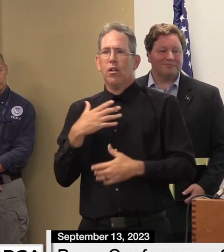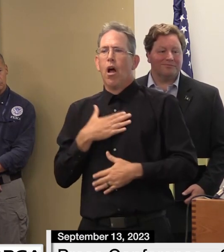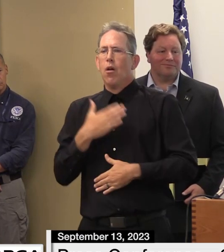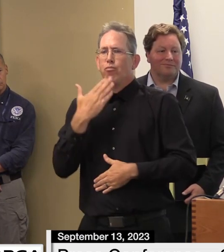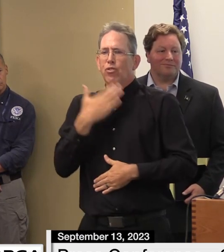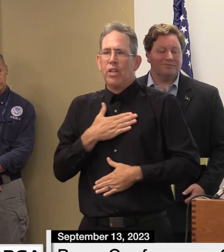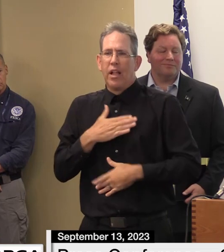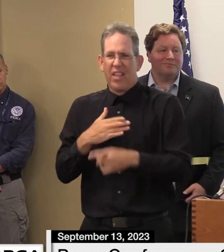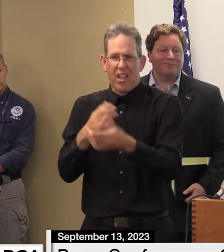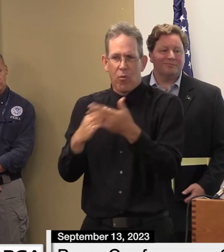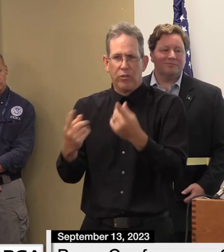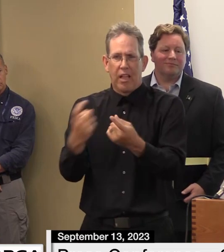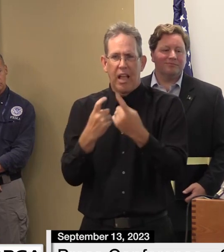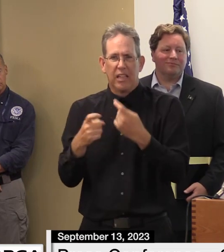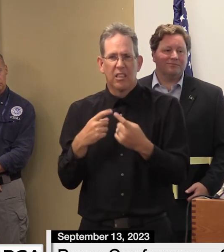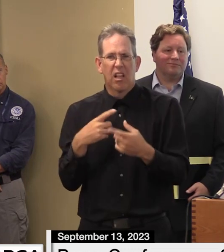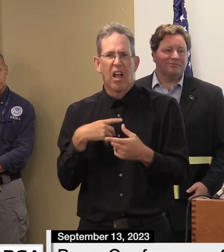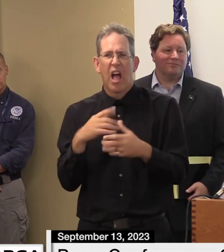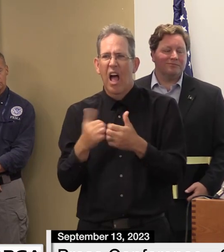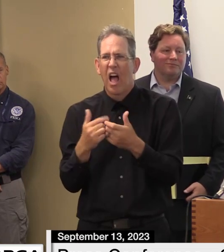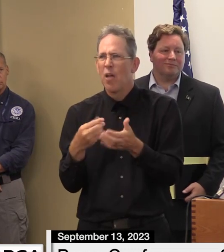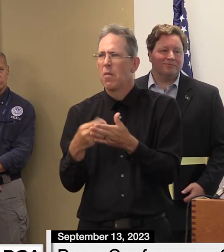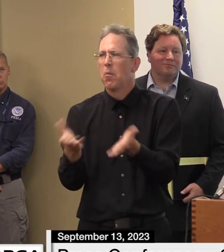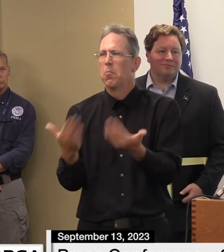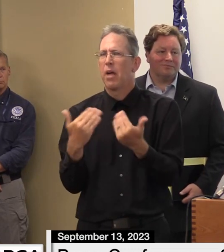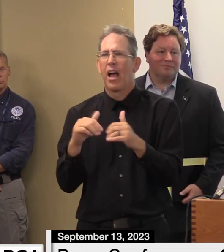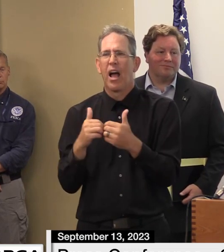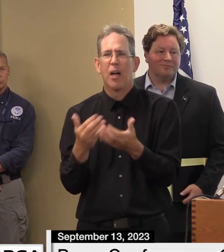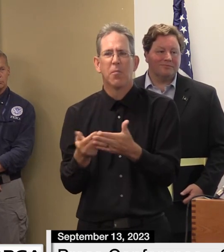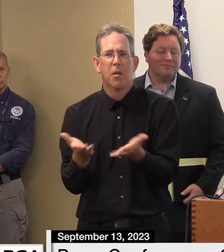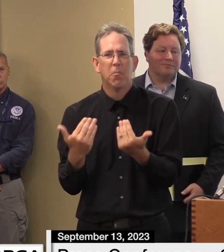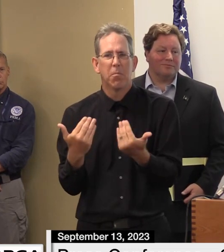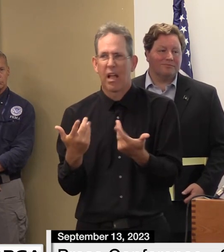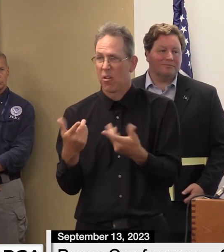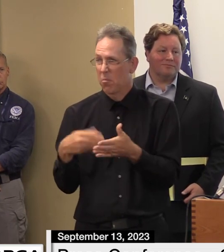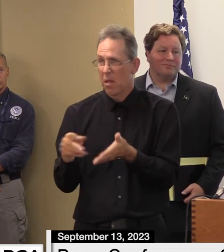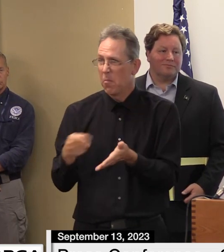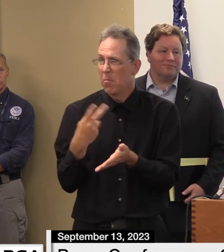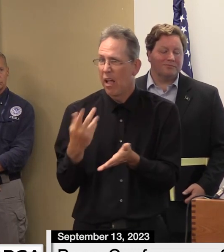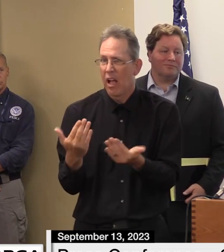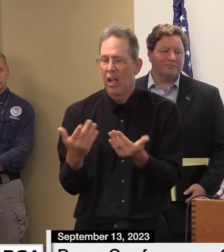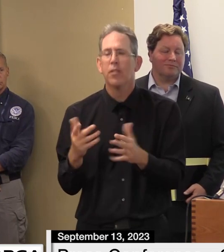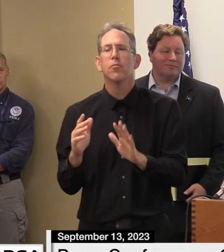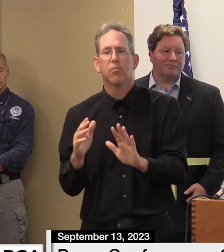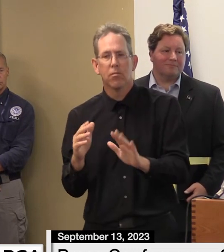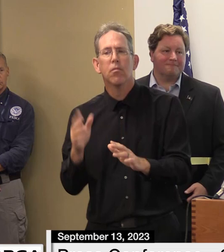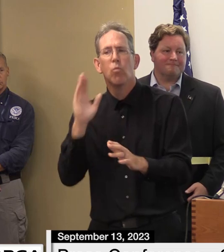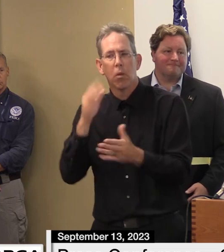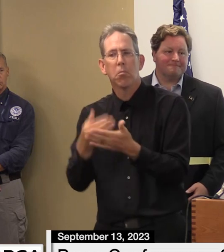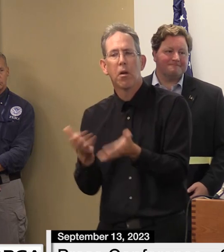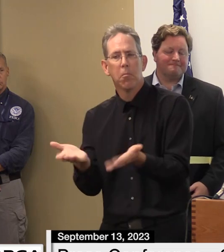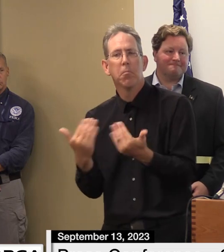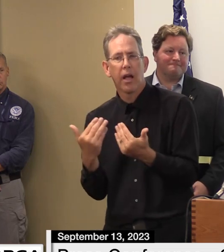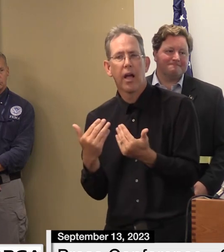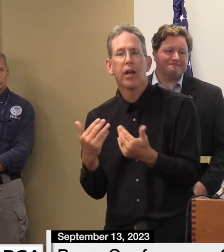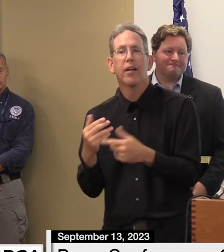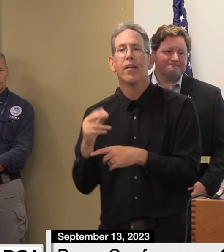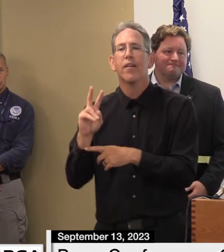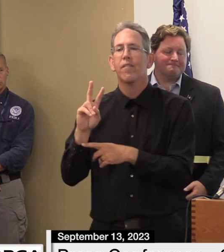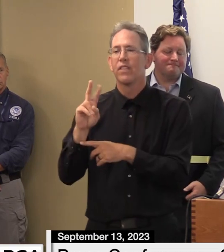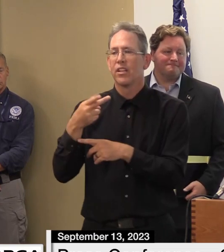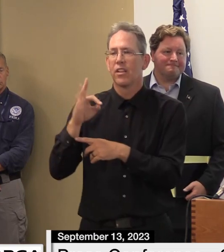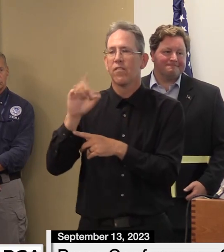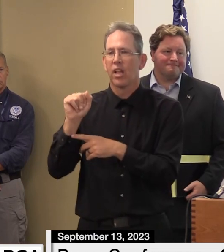the repayment of these. These will be amortizing loans that do get paid back, and VHFA is putting its balance sheet